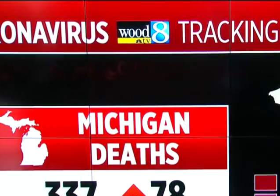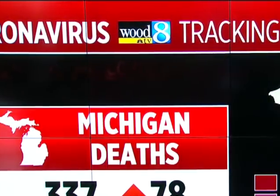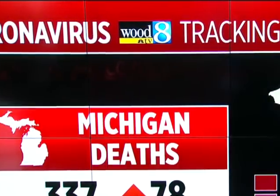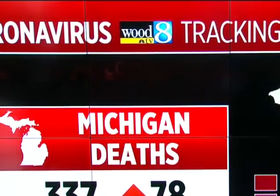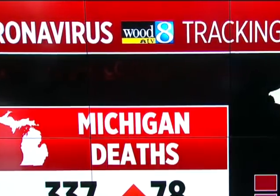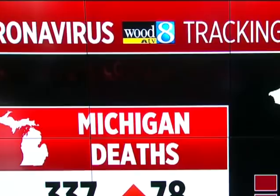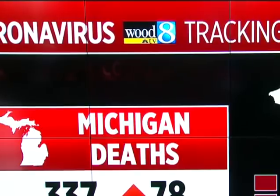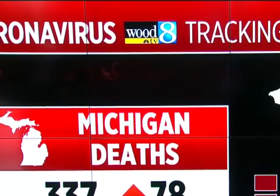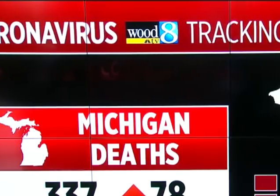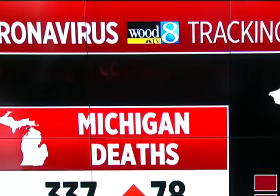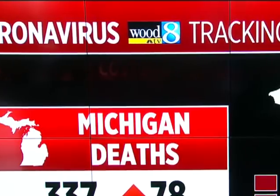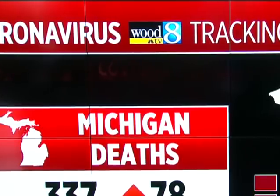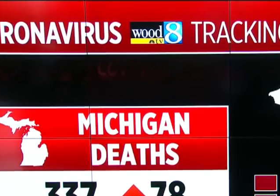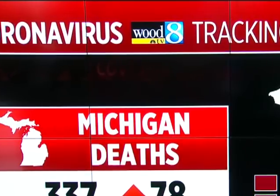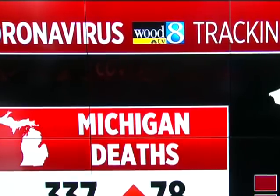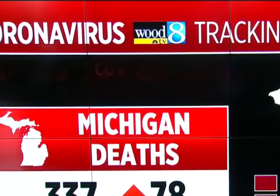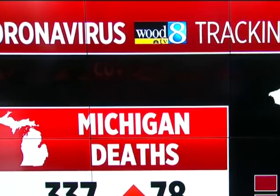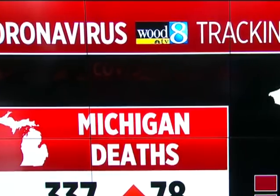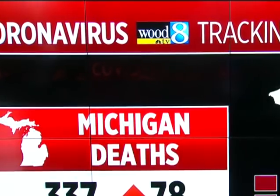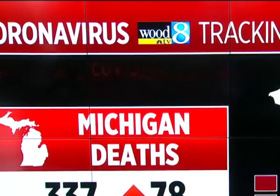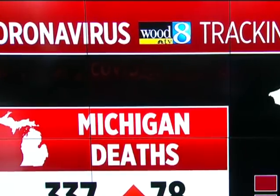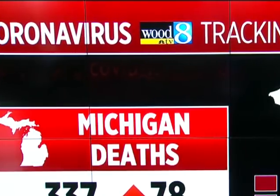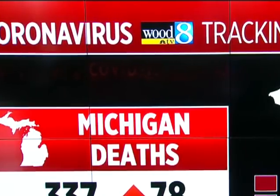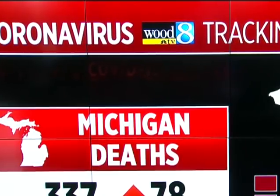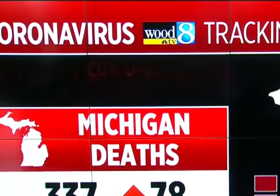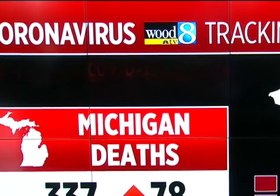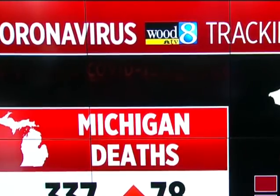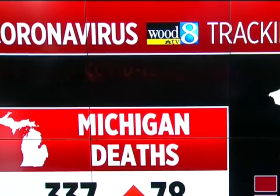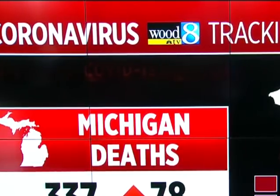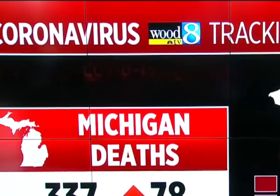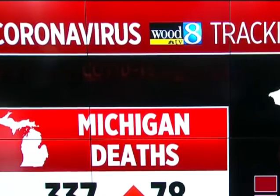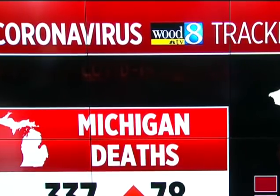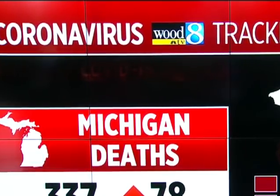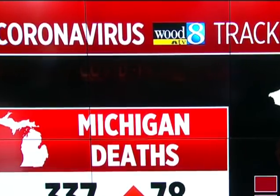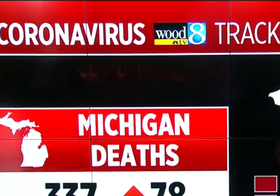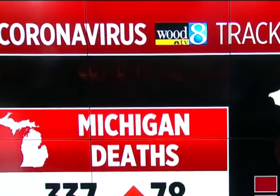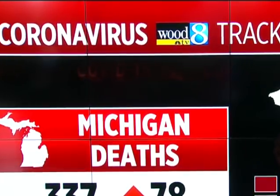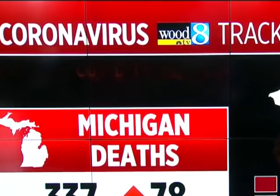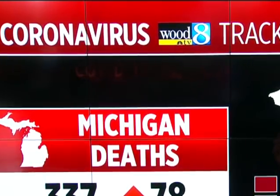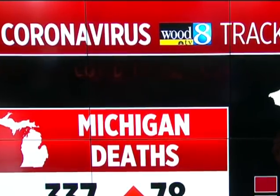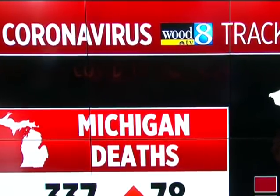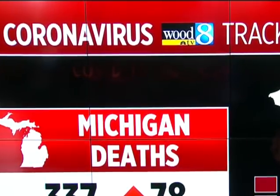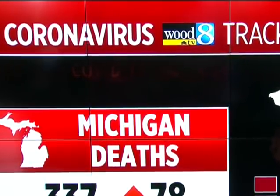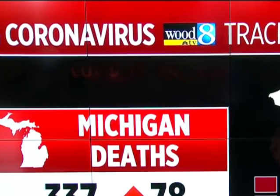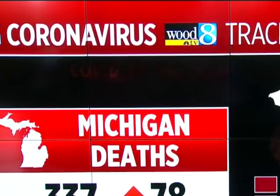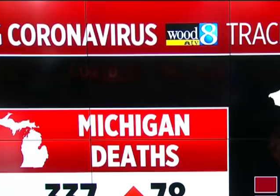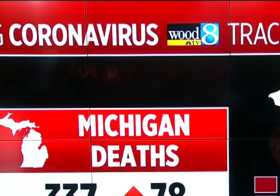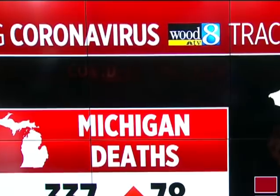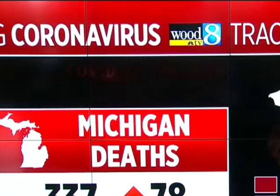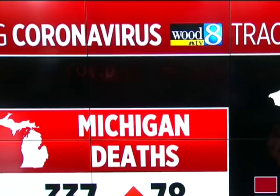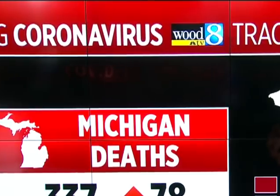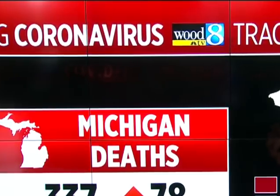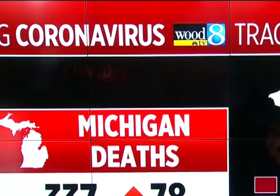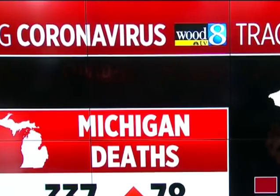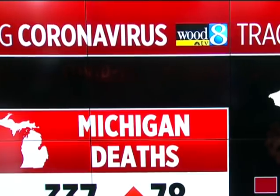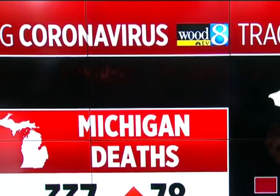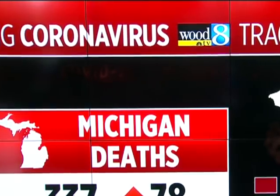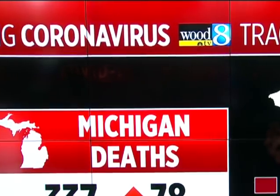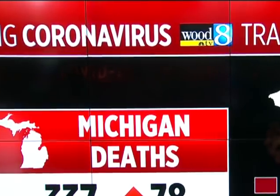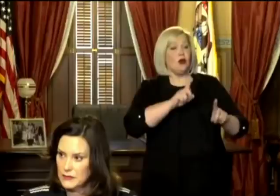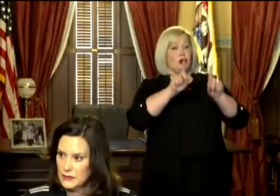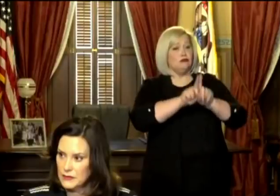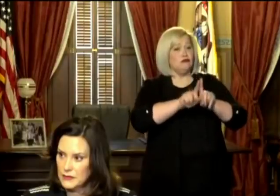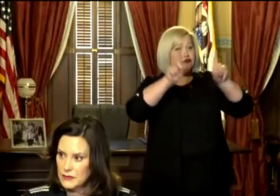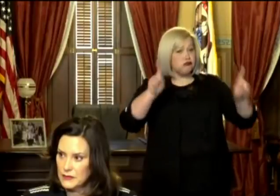Dr. Khaldun, we're still seeing lots of people congregating in public spaces that are still open despite the social